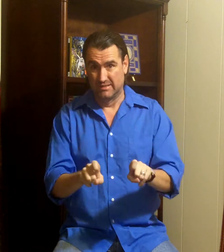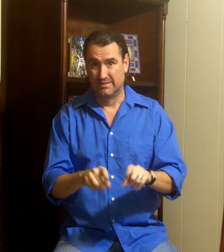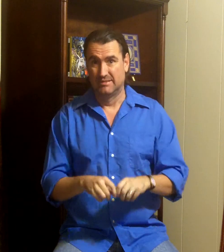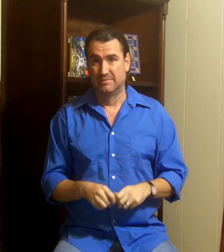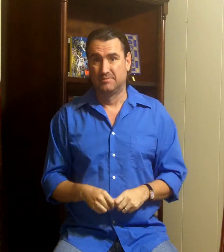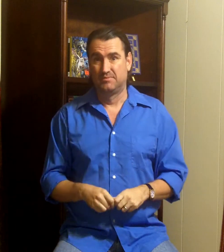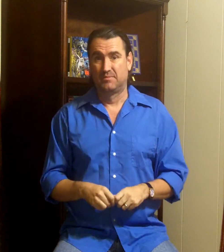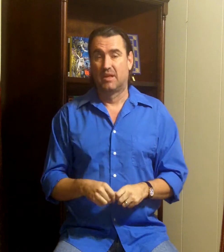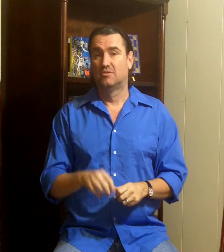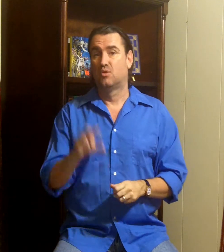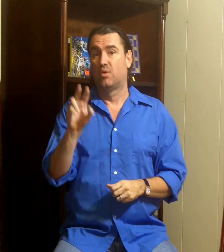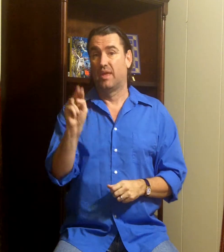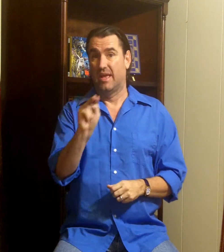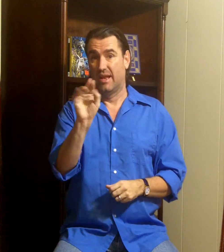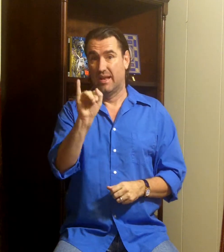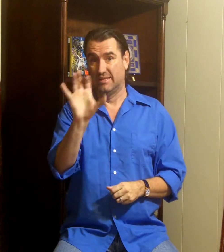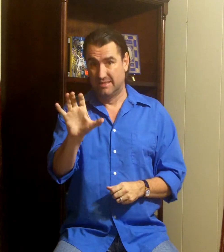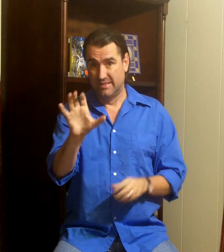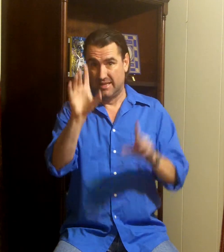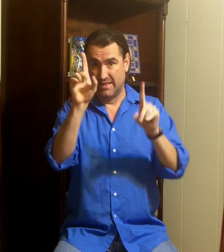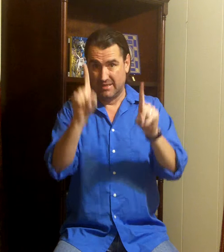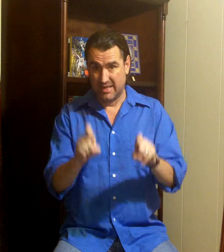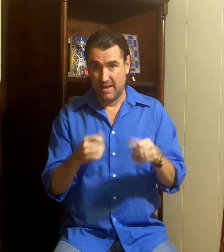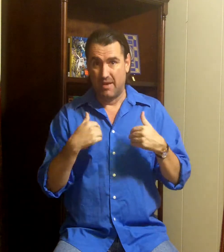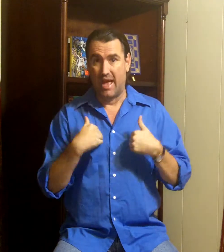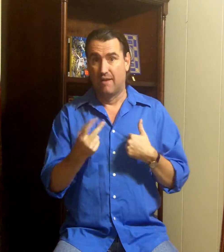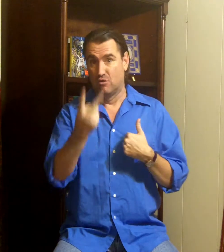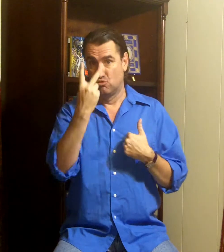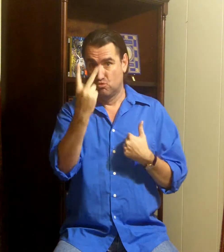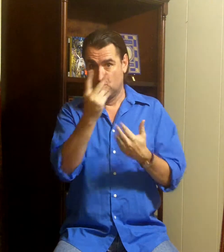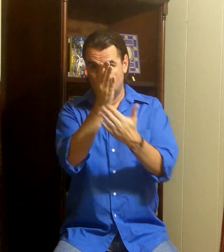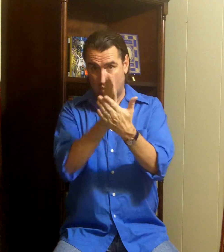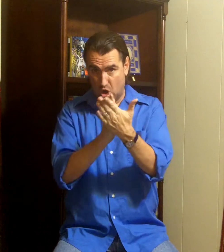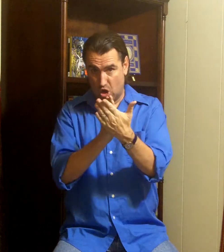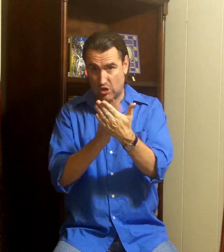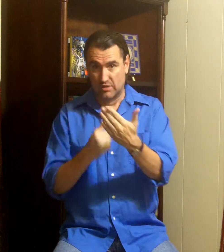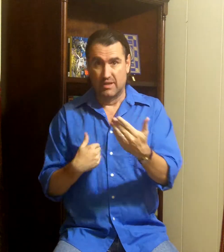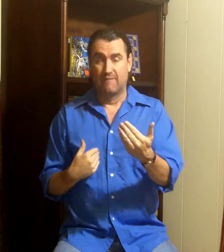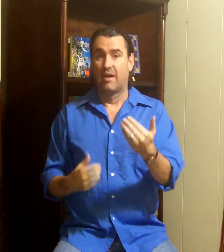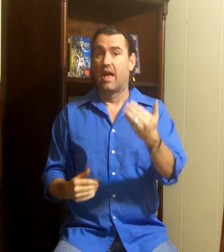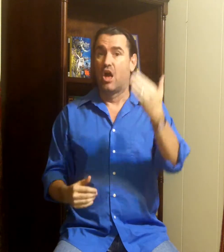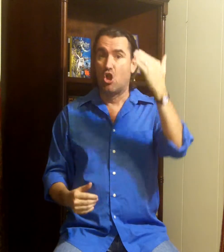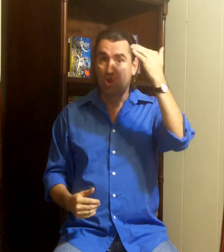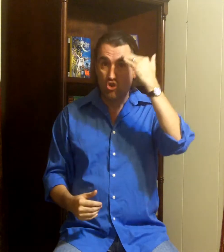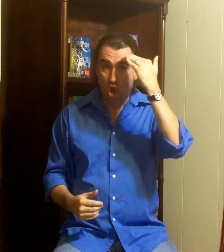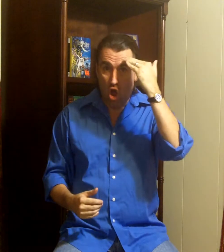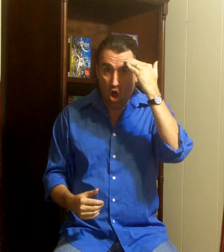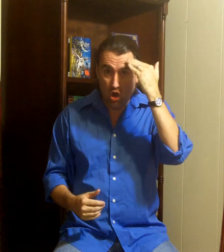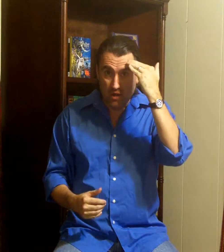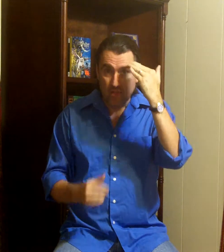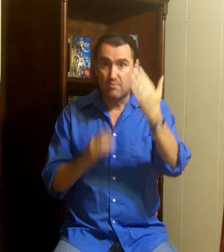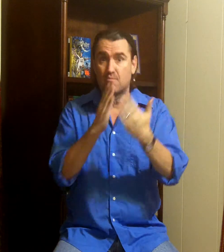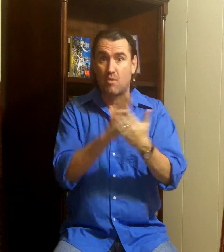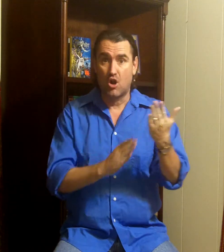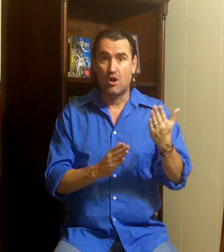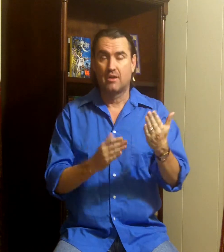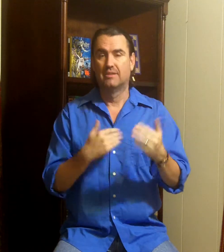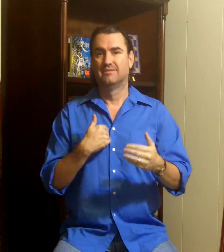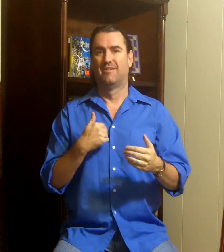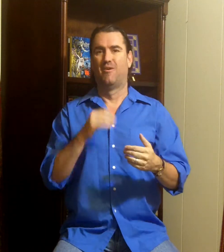two portions in the form of there is a knowledge portion. Some of the old timers might call it the written test. Back